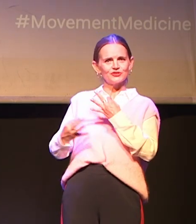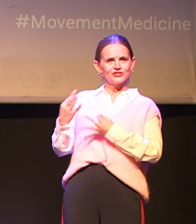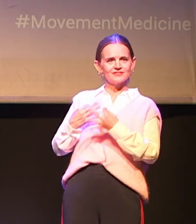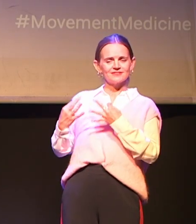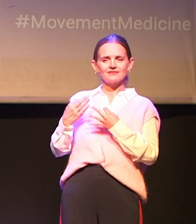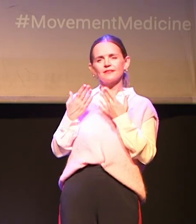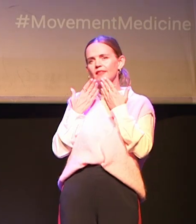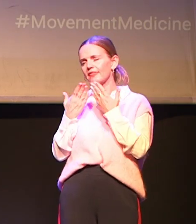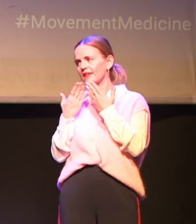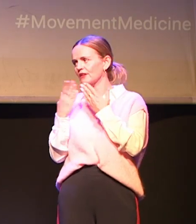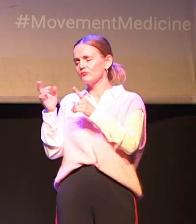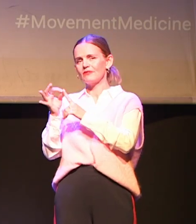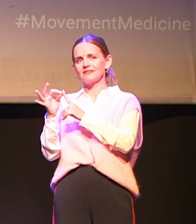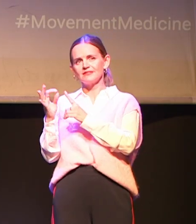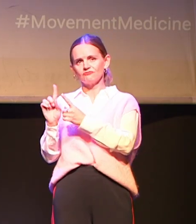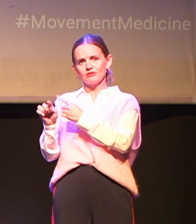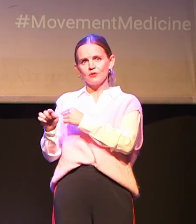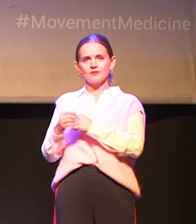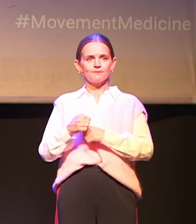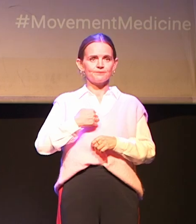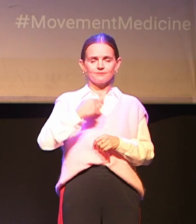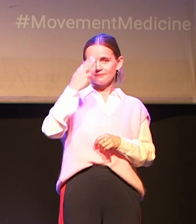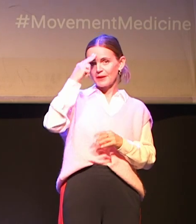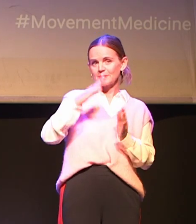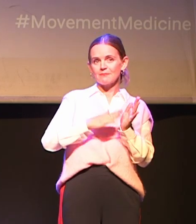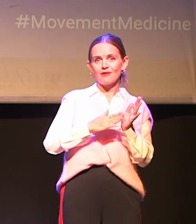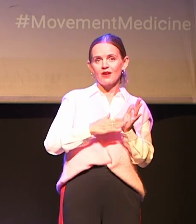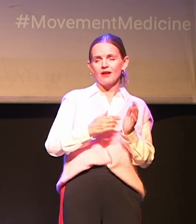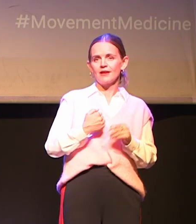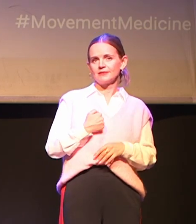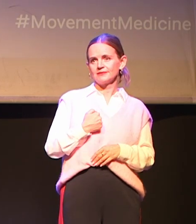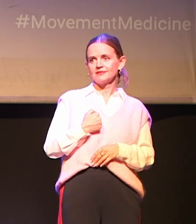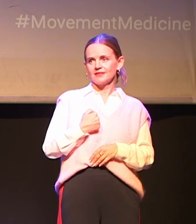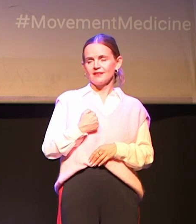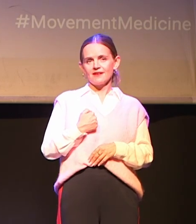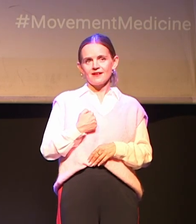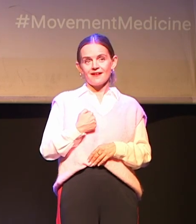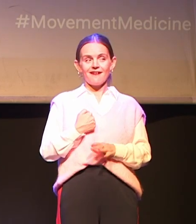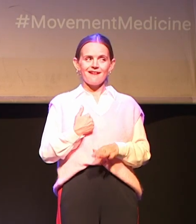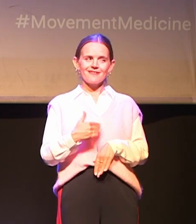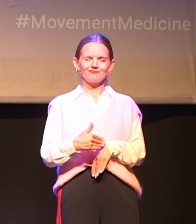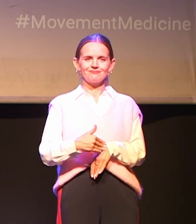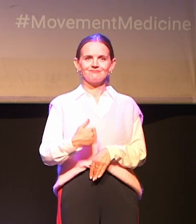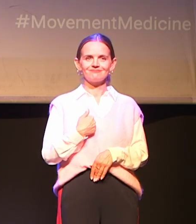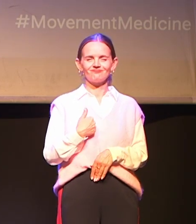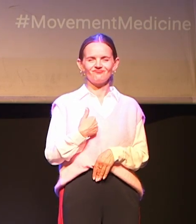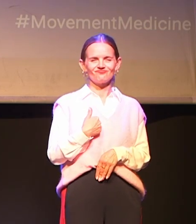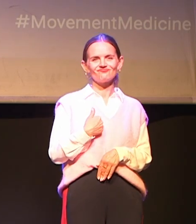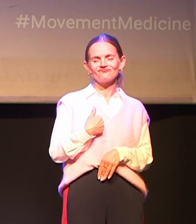Prentis, thank you for that response. So, my name's Marai. I cause trouble. That's my job.